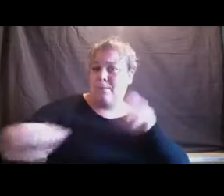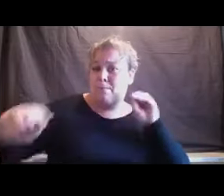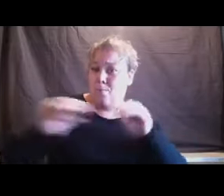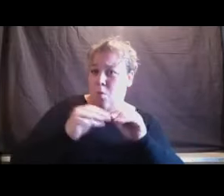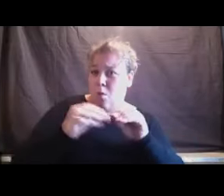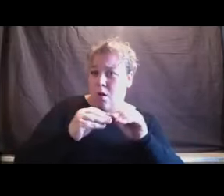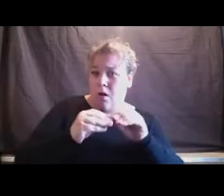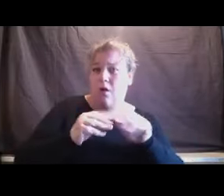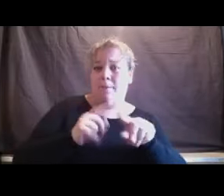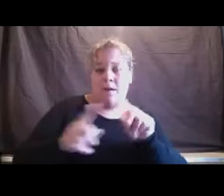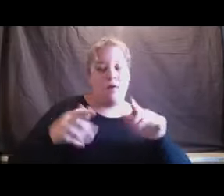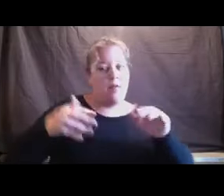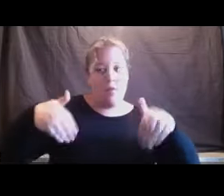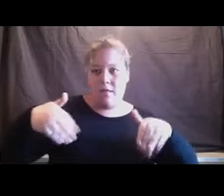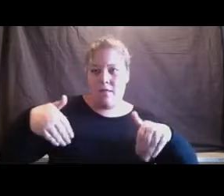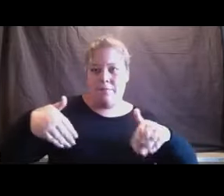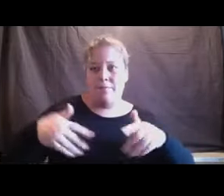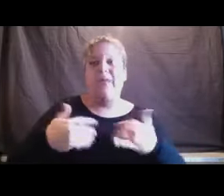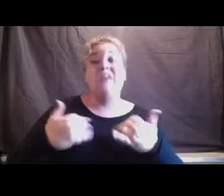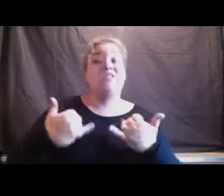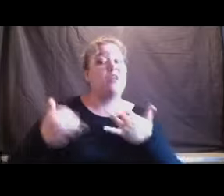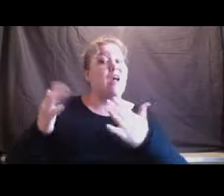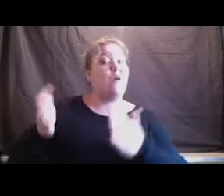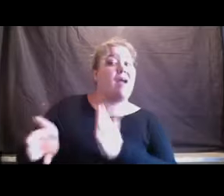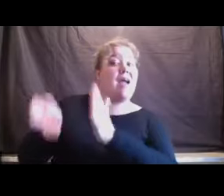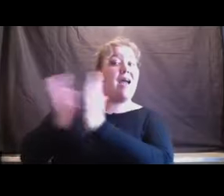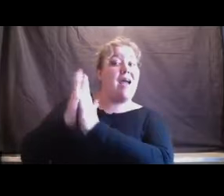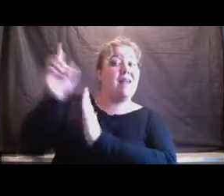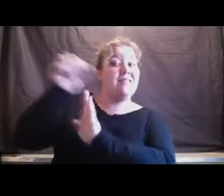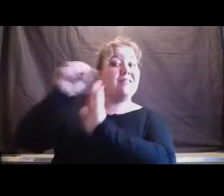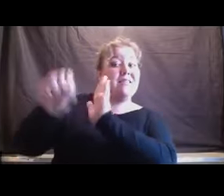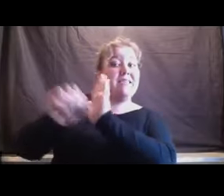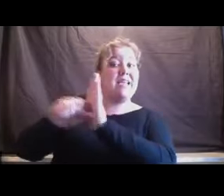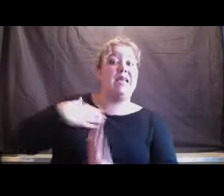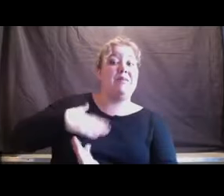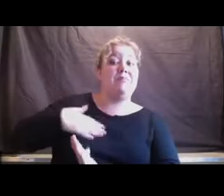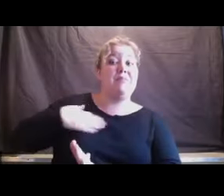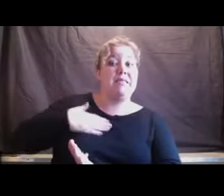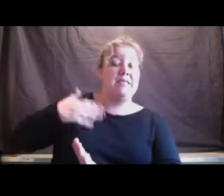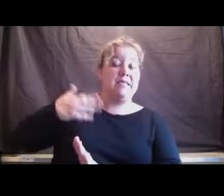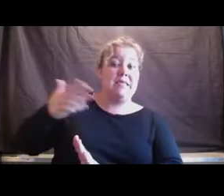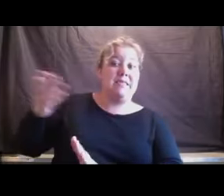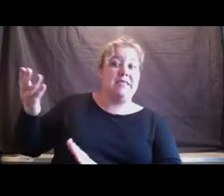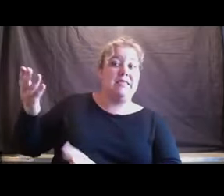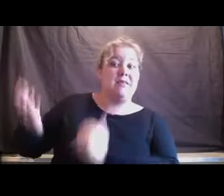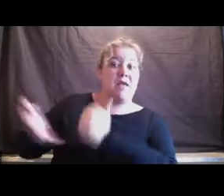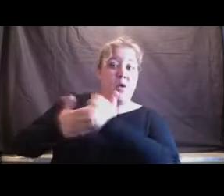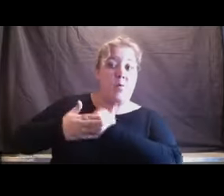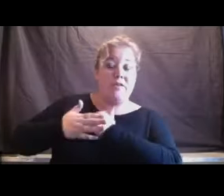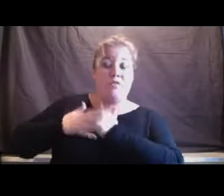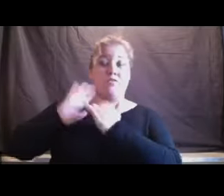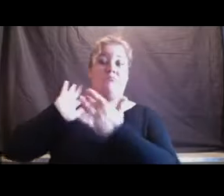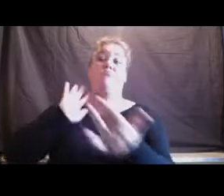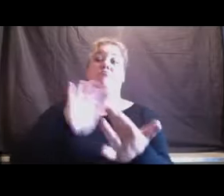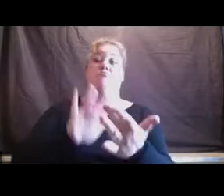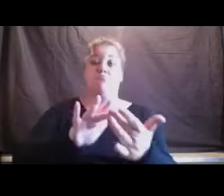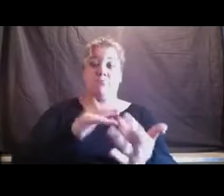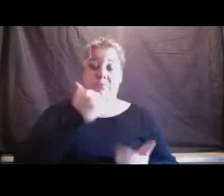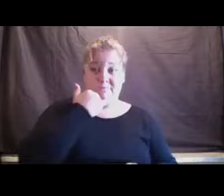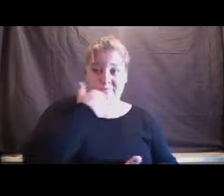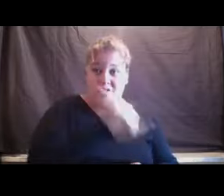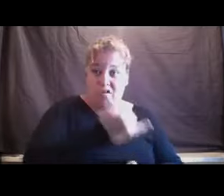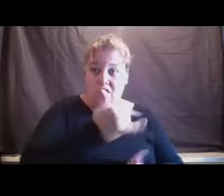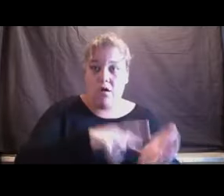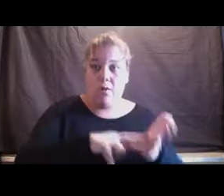in time, we have had to ask the state to help us take some of those contact calls, which means someone from the state